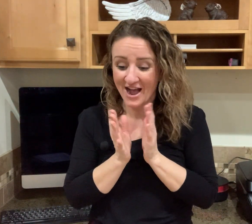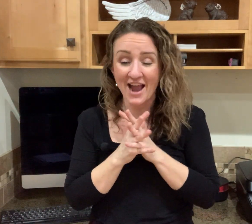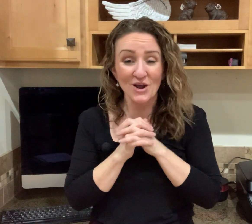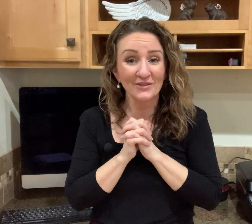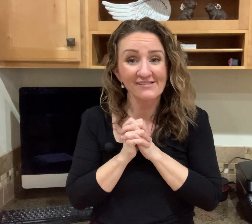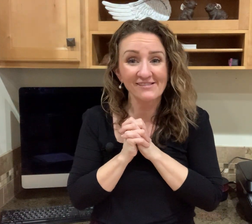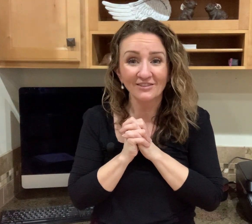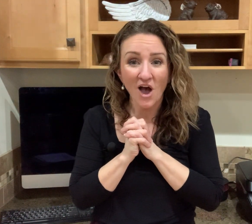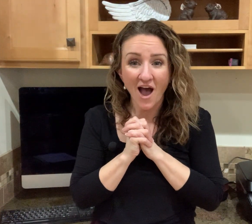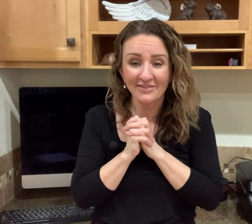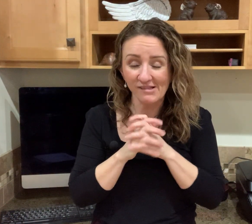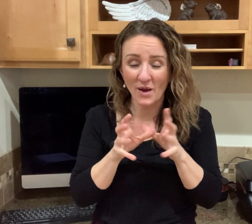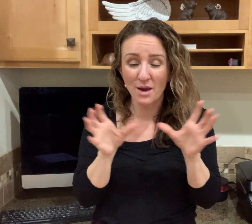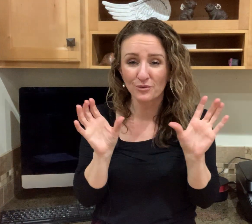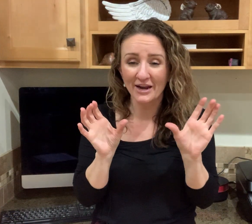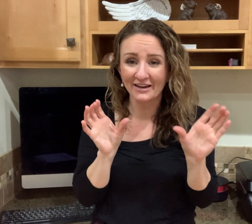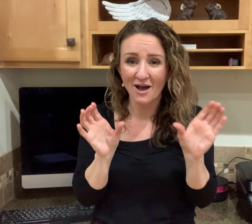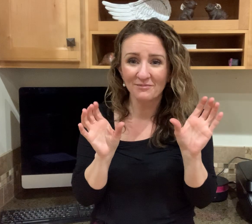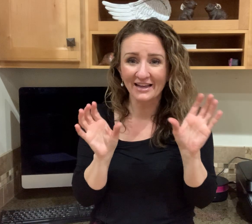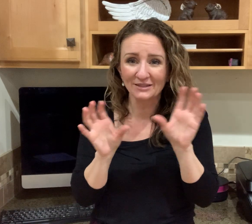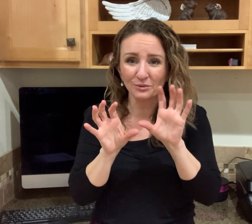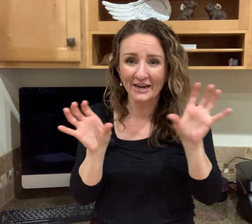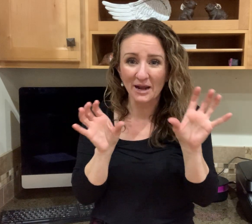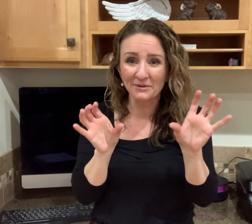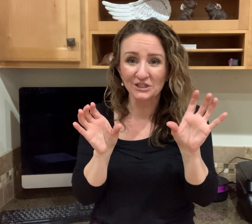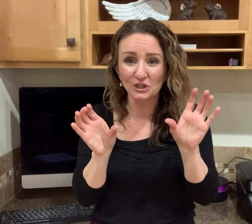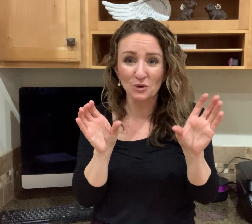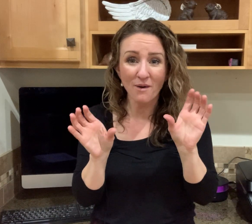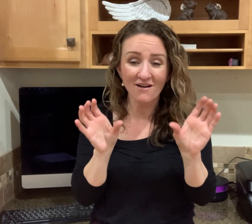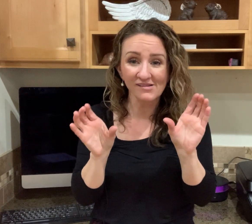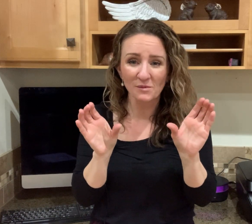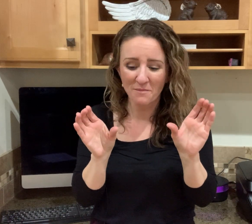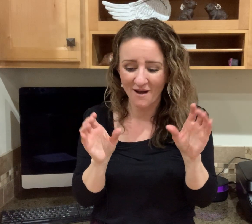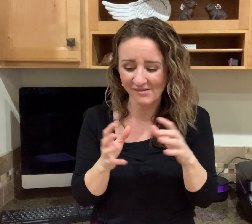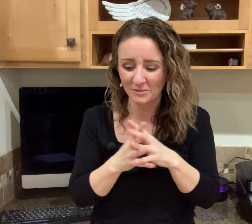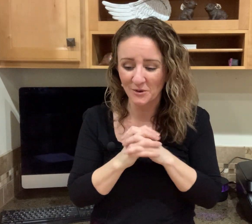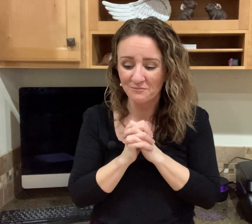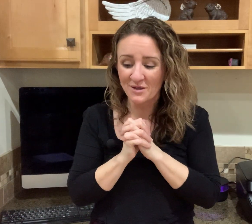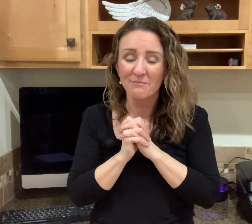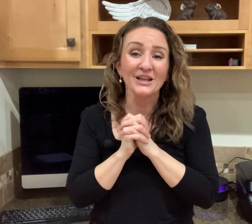know this is a lot. That's why I like to break it up into 2 parts when possible. But you